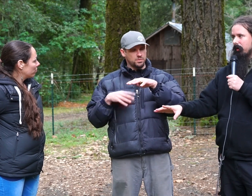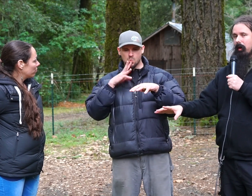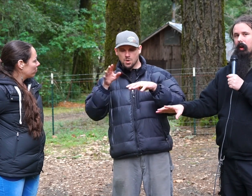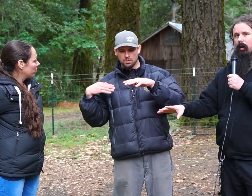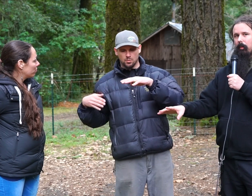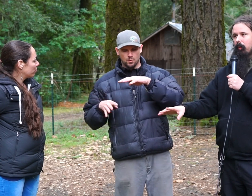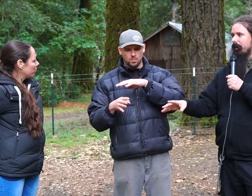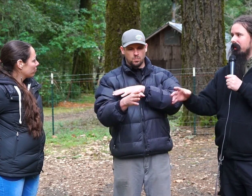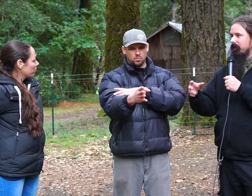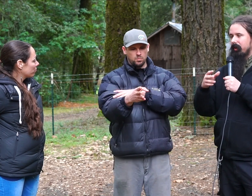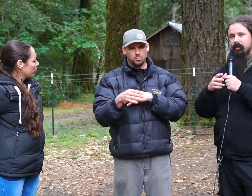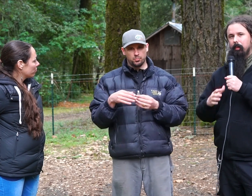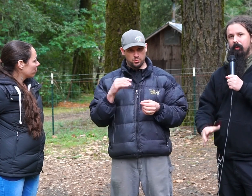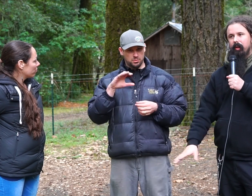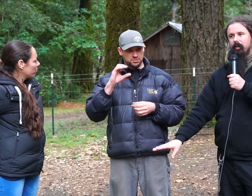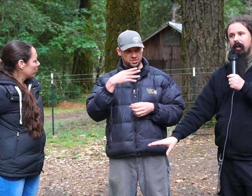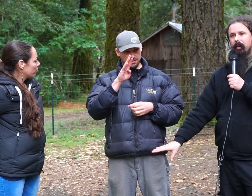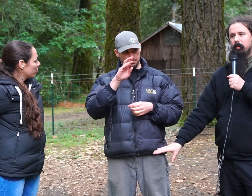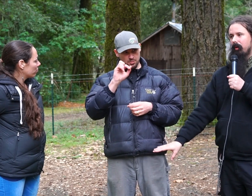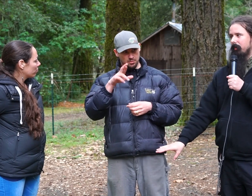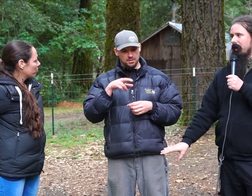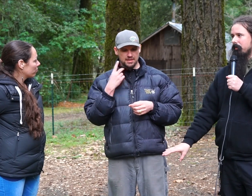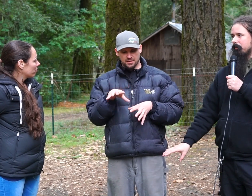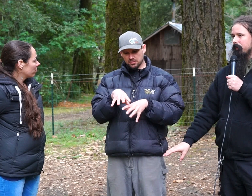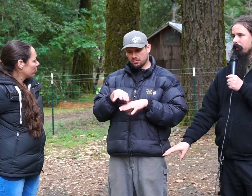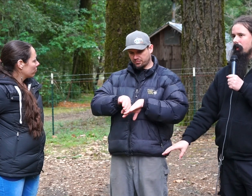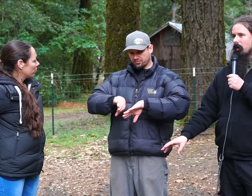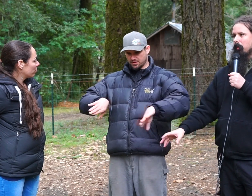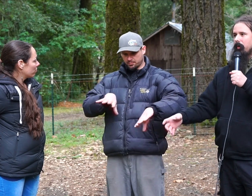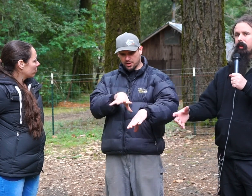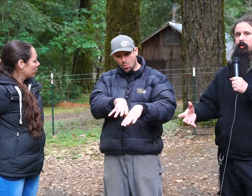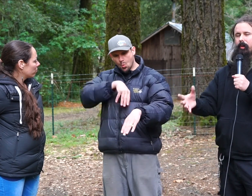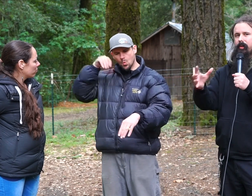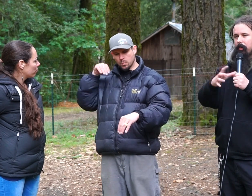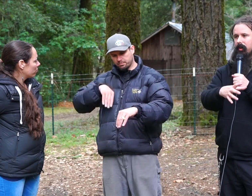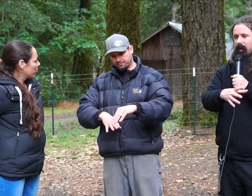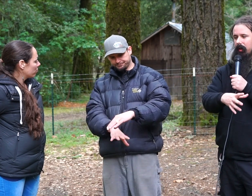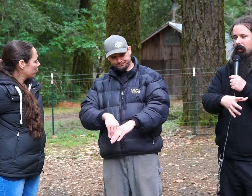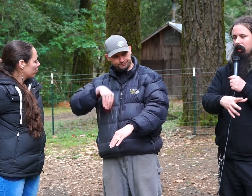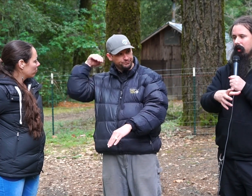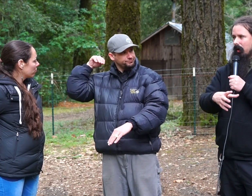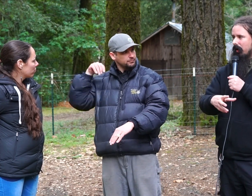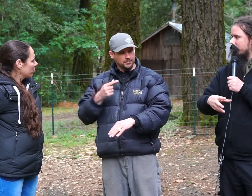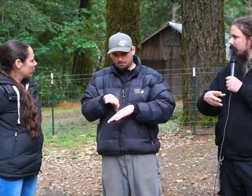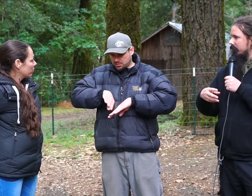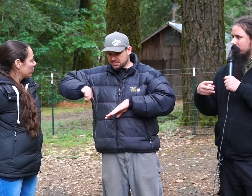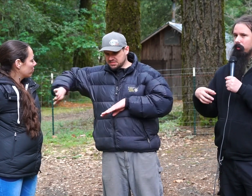where it can be then separated and vacuumed off the bottom put into a separate tank and turned into